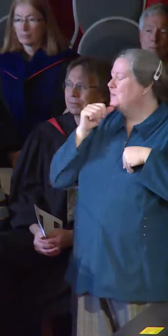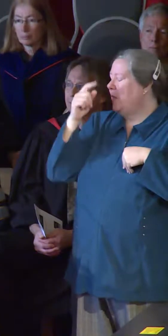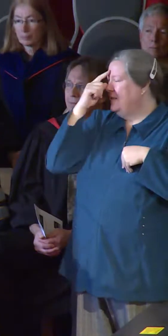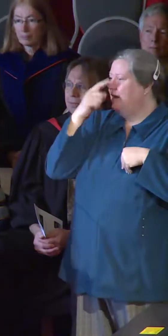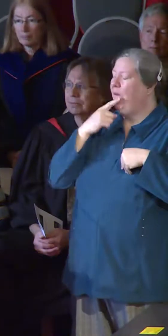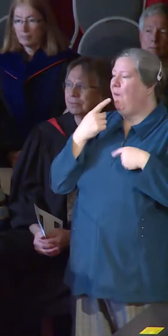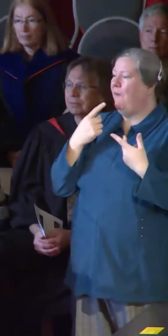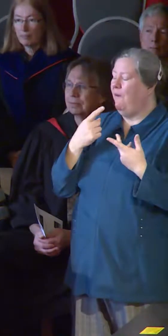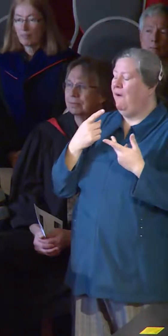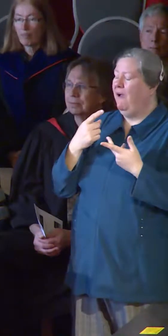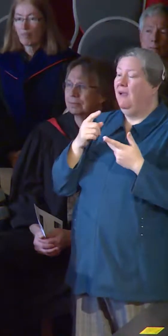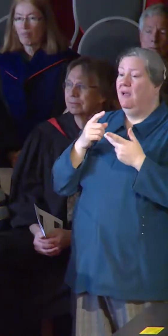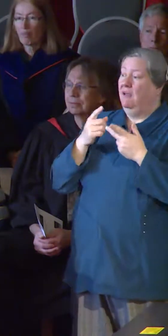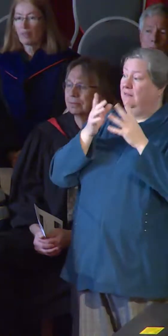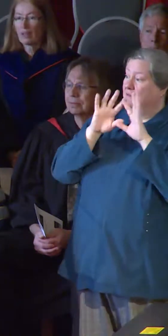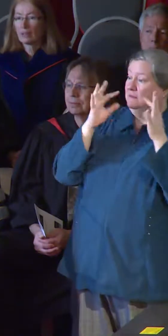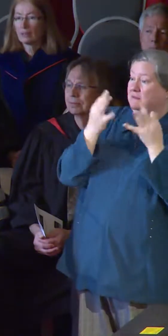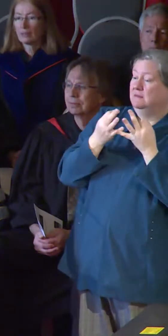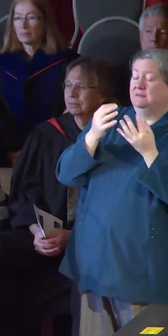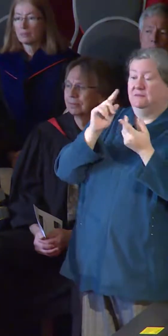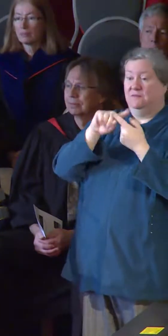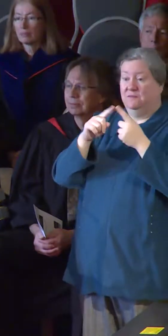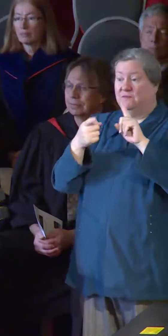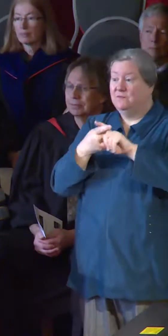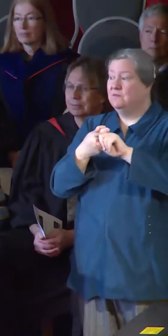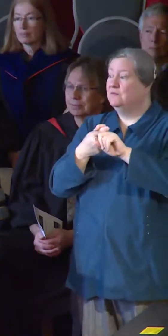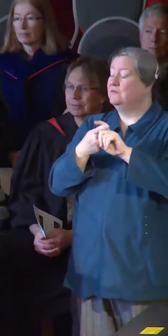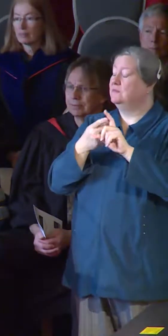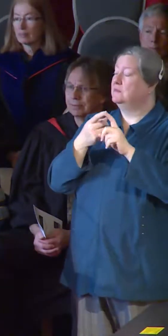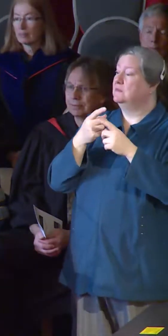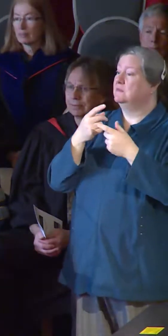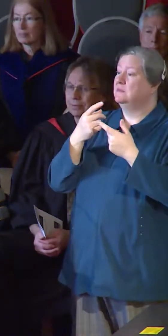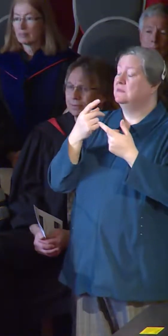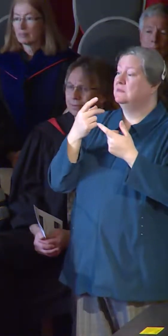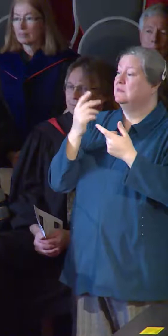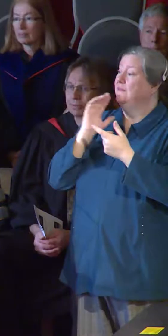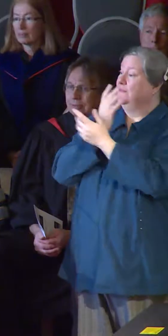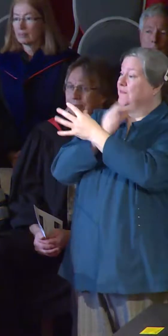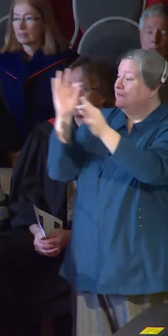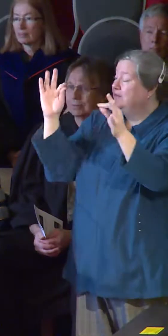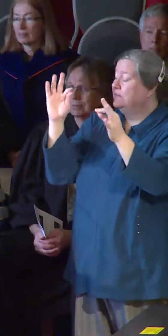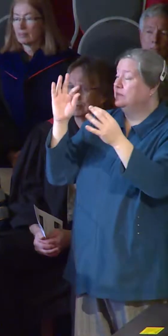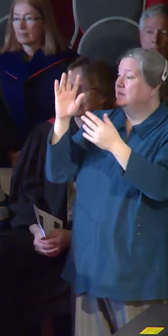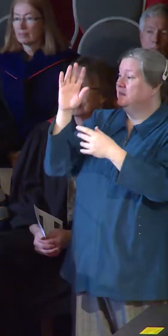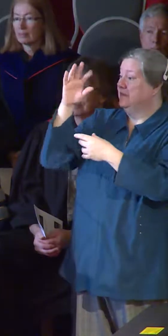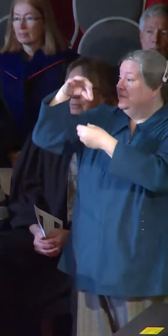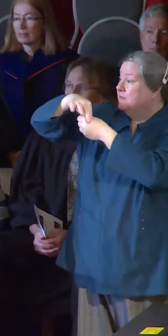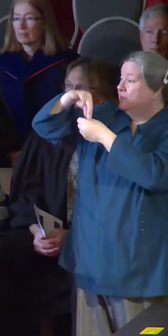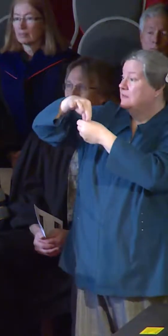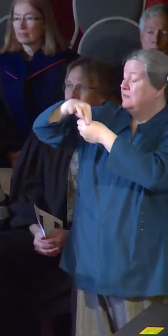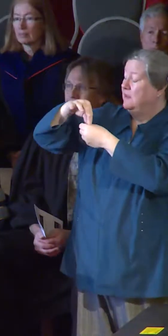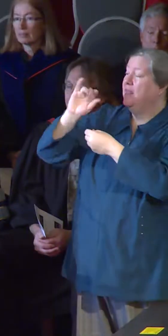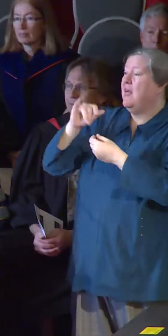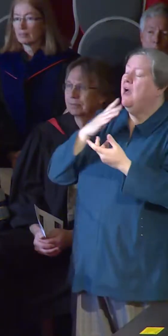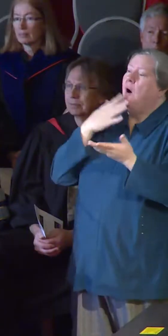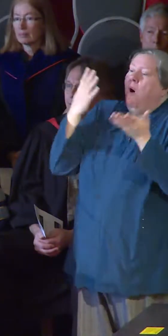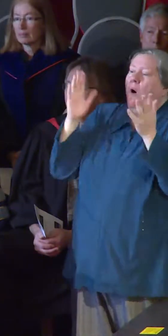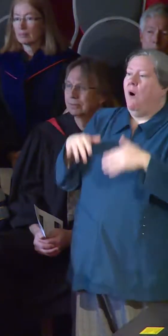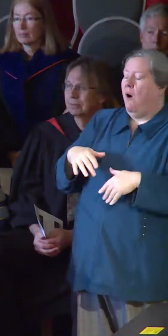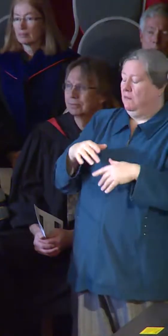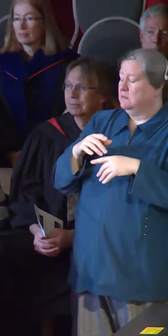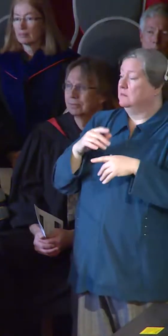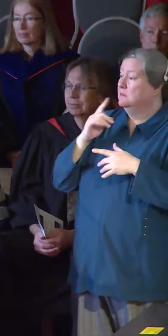Don't take your family and friends for granted. Don't take democracy for granted. Don't take your country for